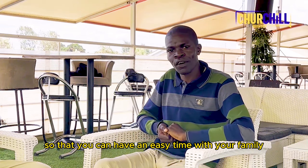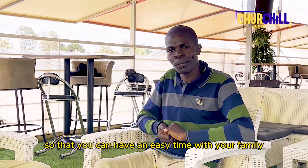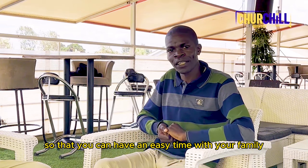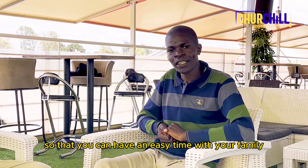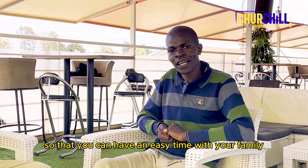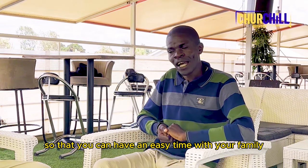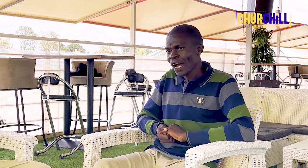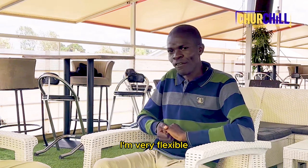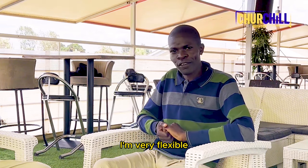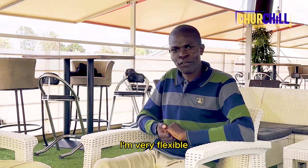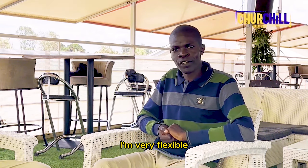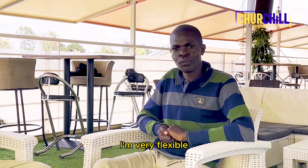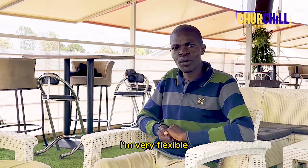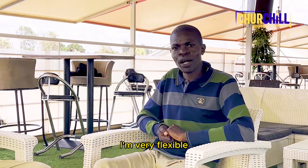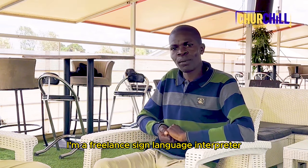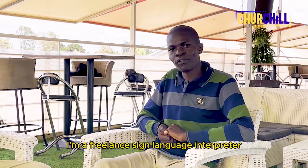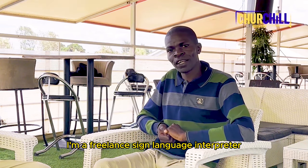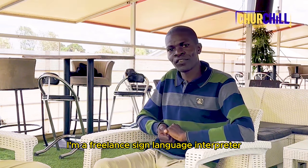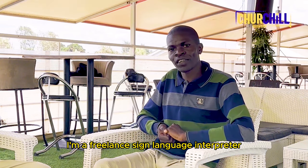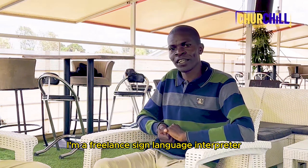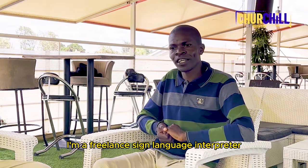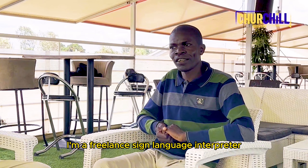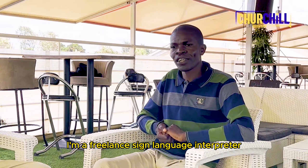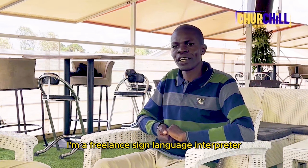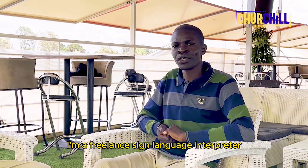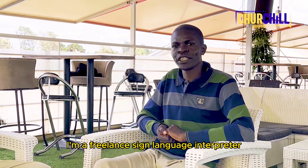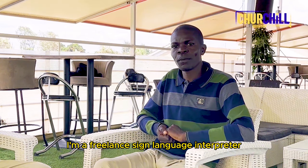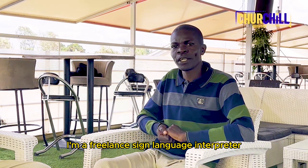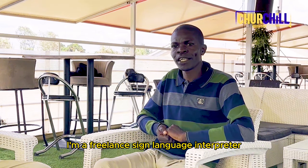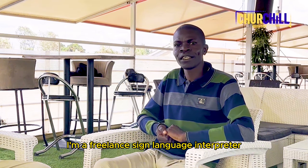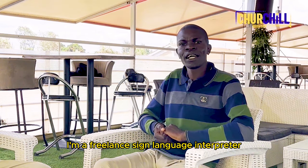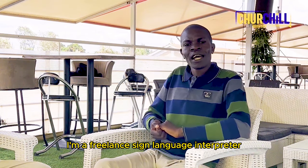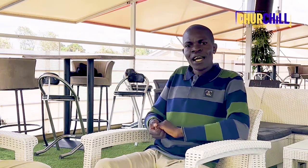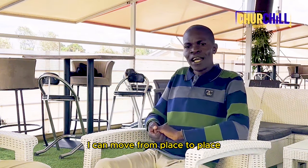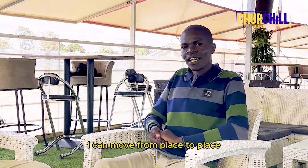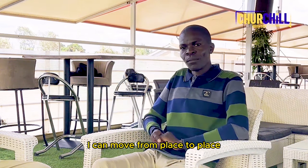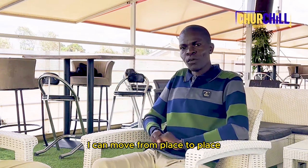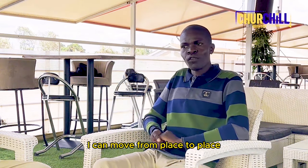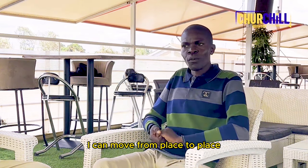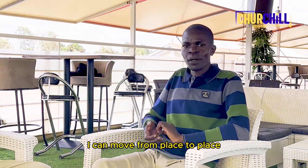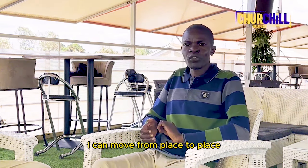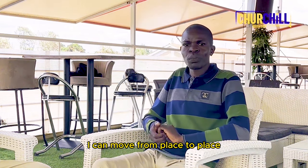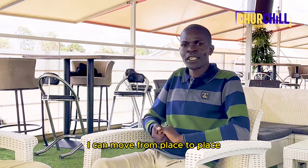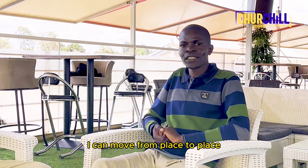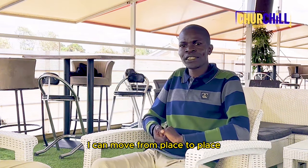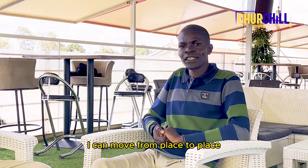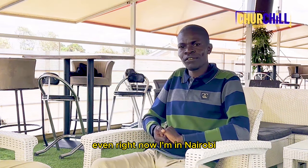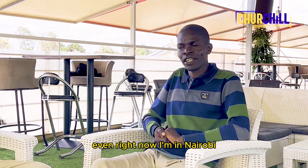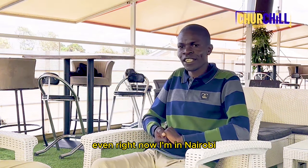family. I am very flexible, I am a freelance sign language interpreter. I can move from place to place. Even right